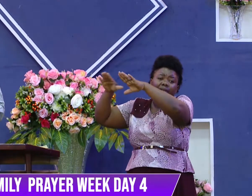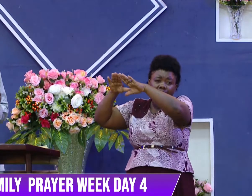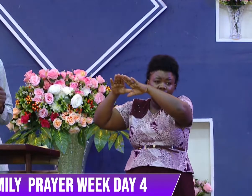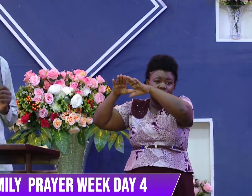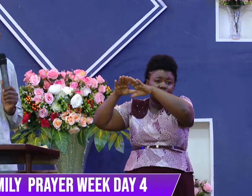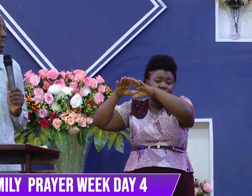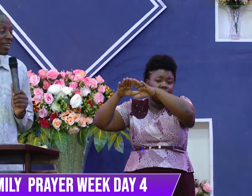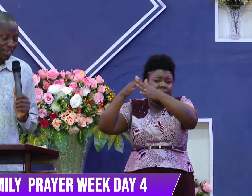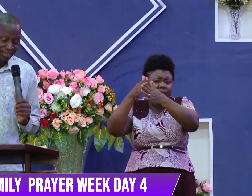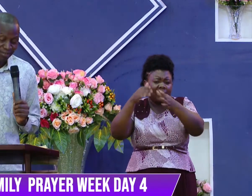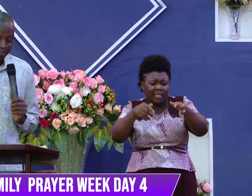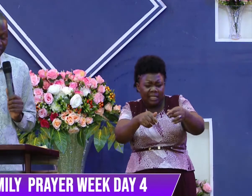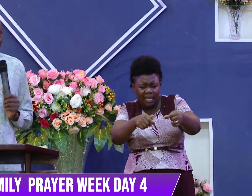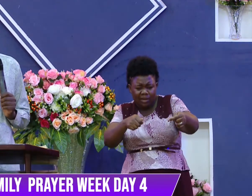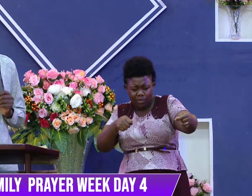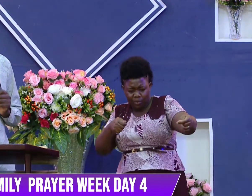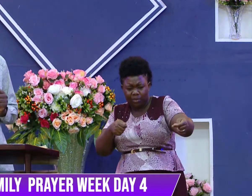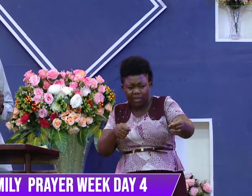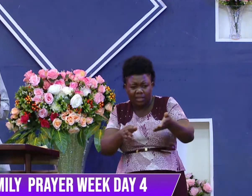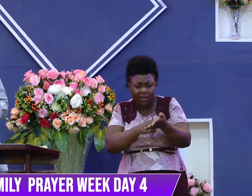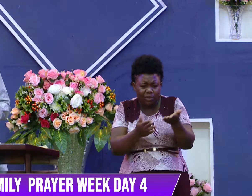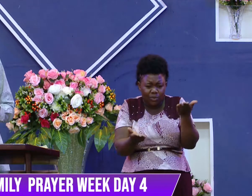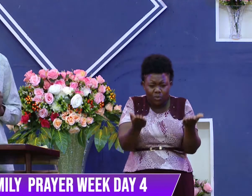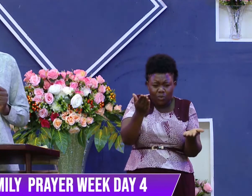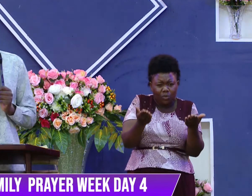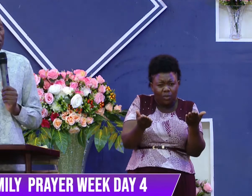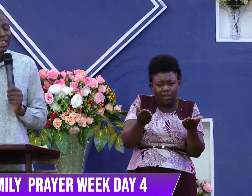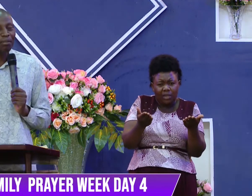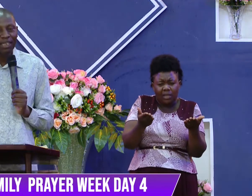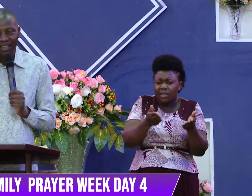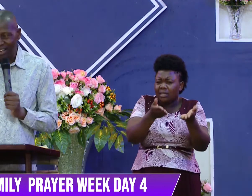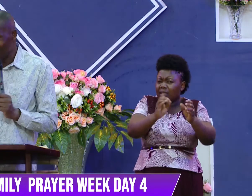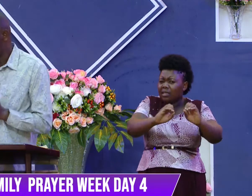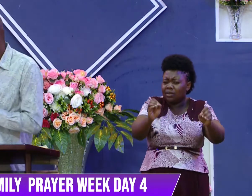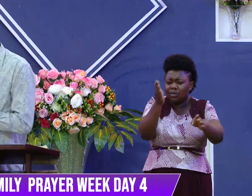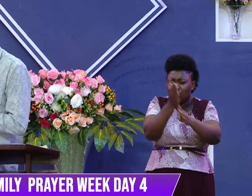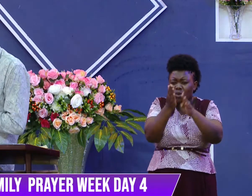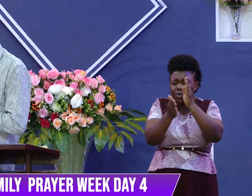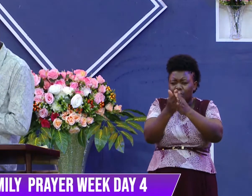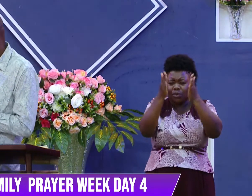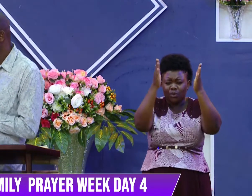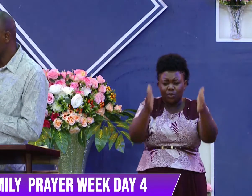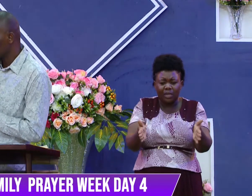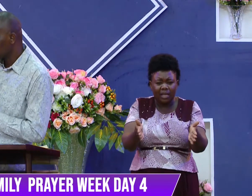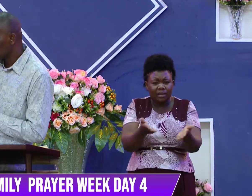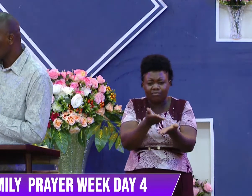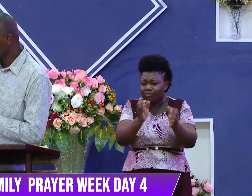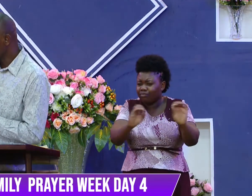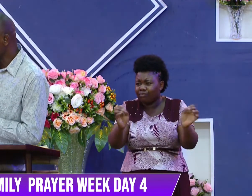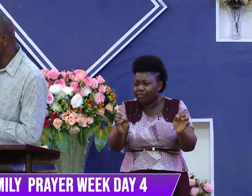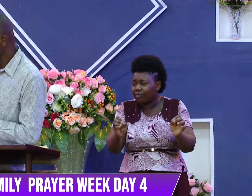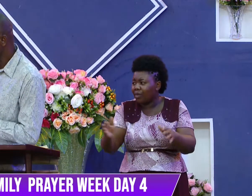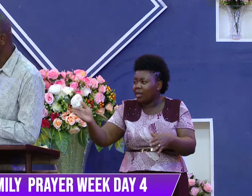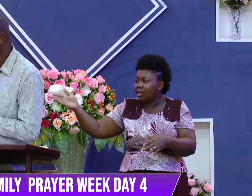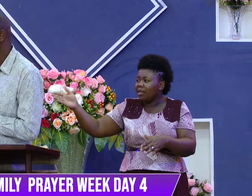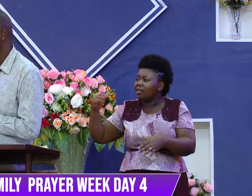heaven, there is a plumb line. There is no builder in this